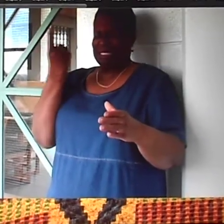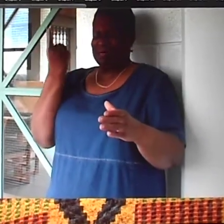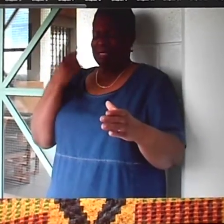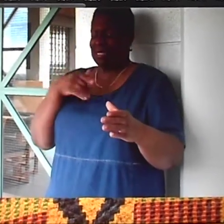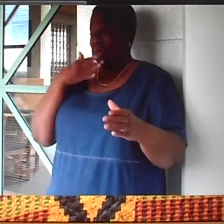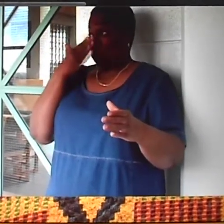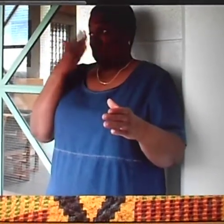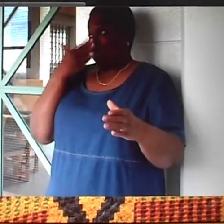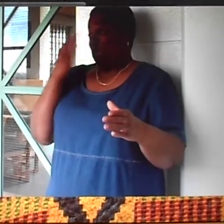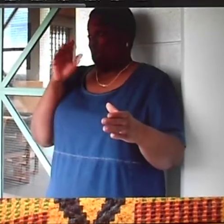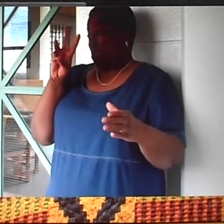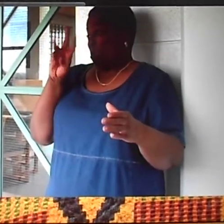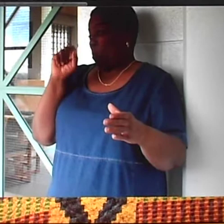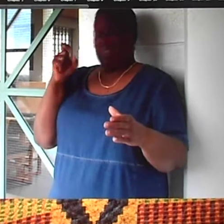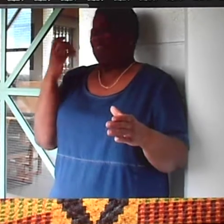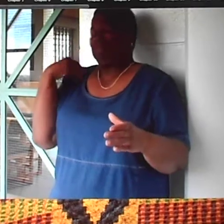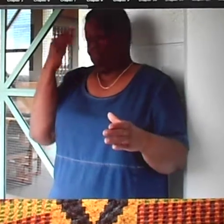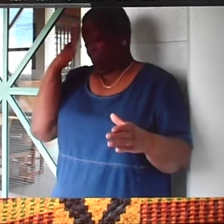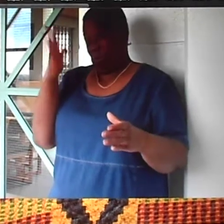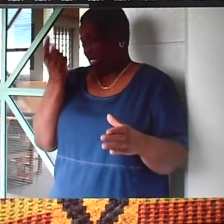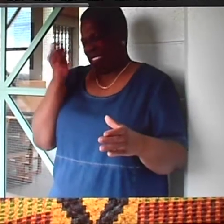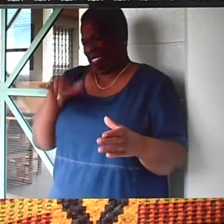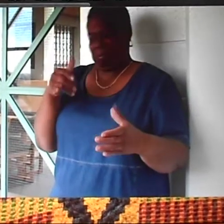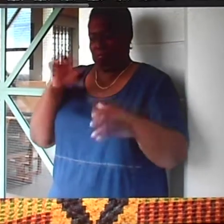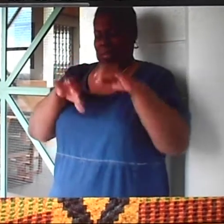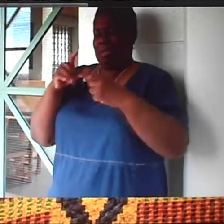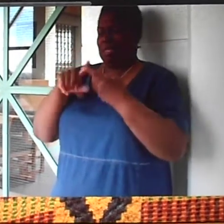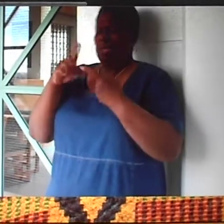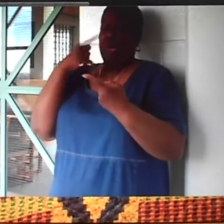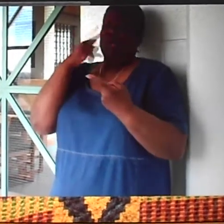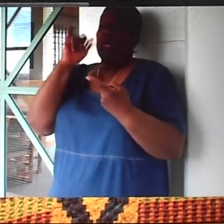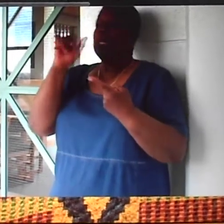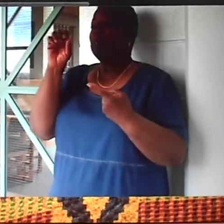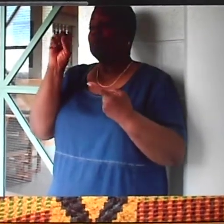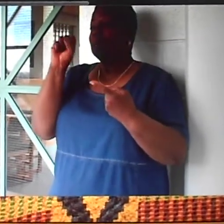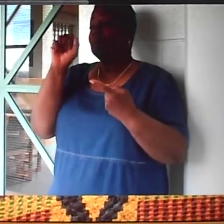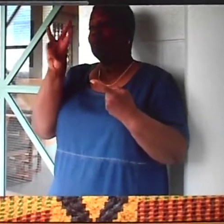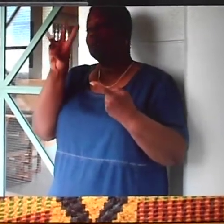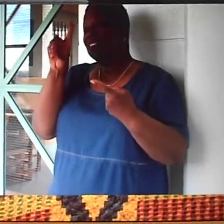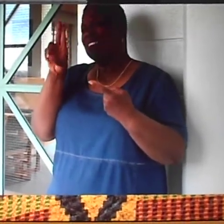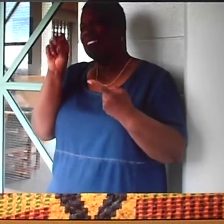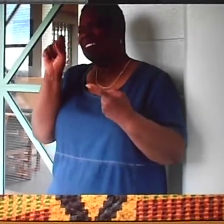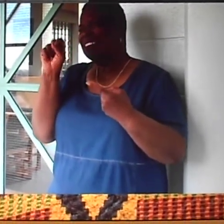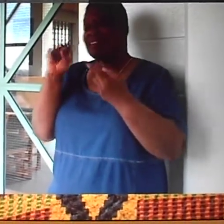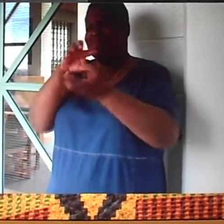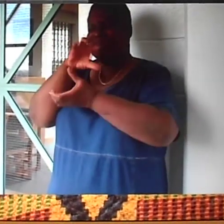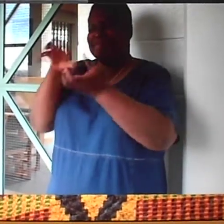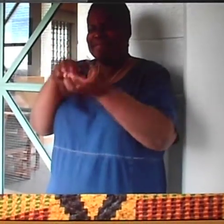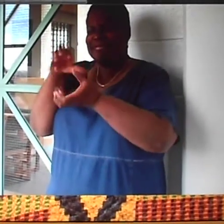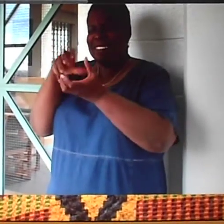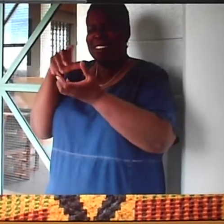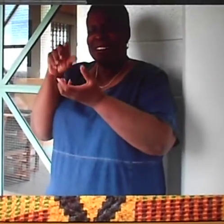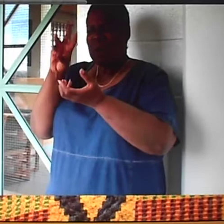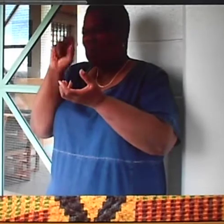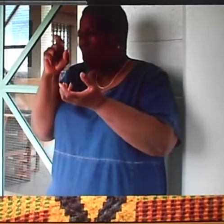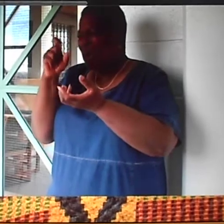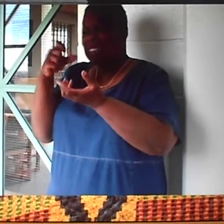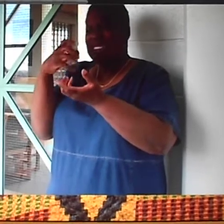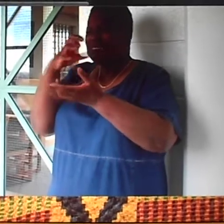a green bucket, and it kind of smelled like wax. I'm not really sure if it was wax, but it was like